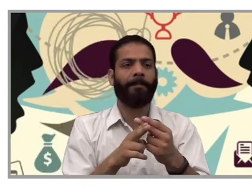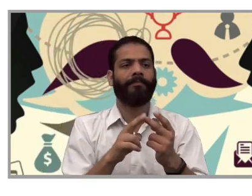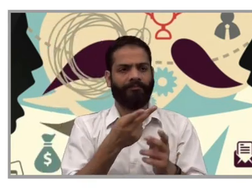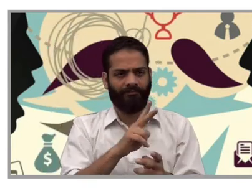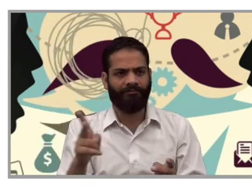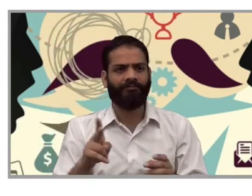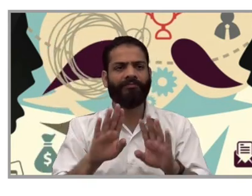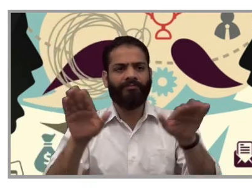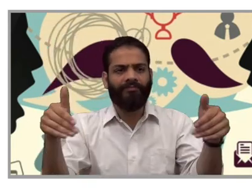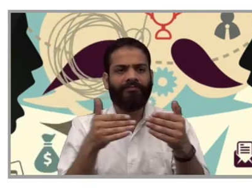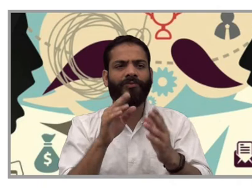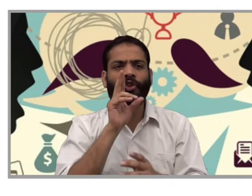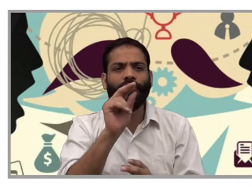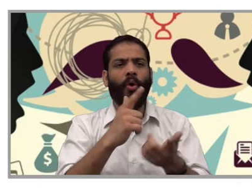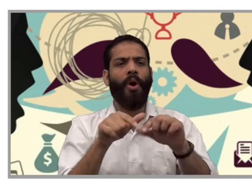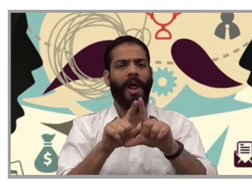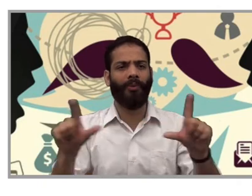proper names, etc.